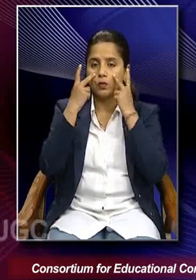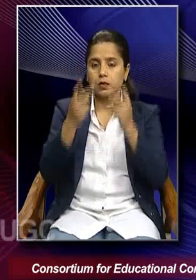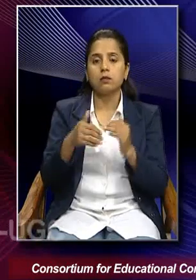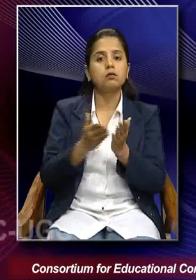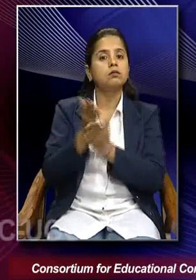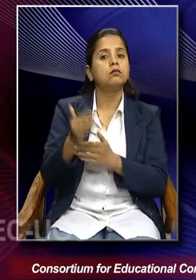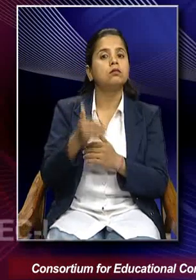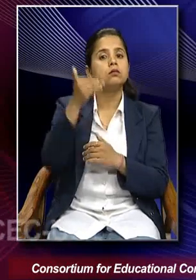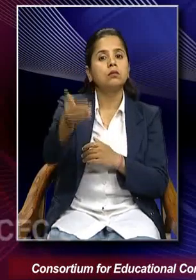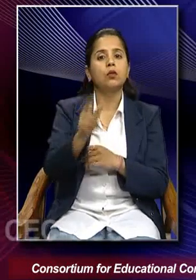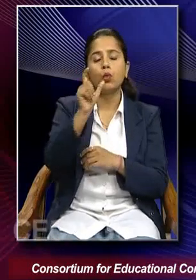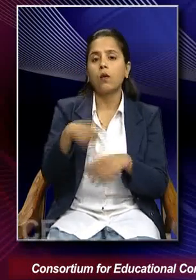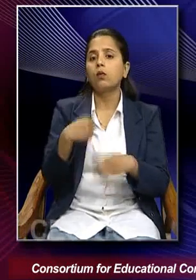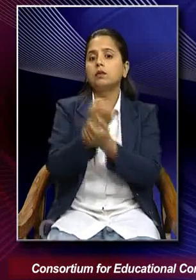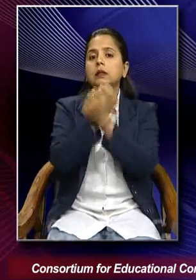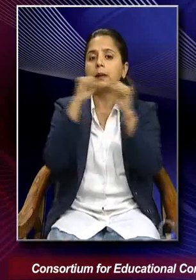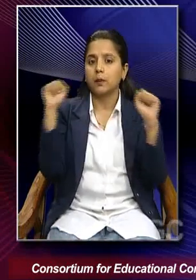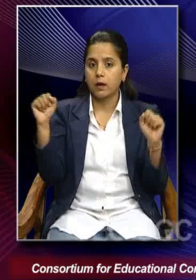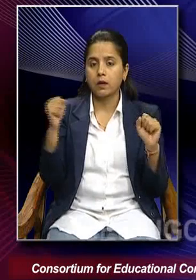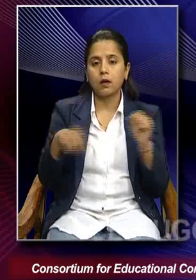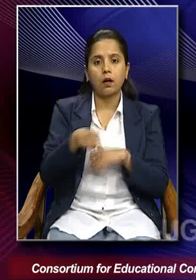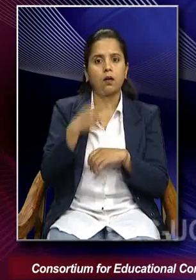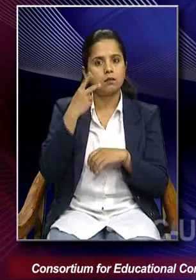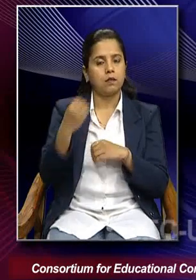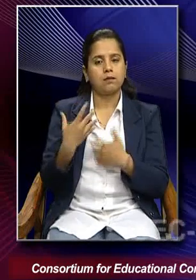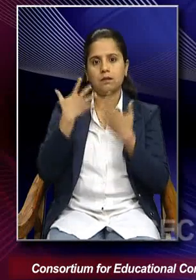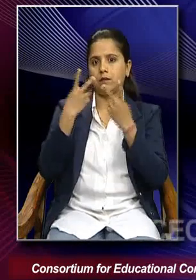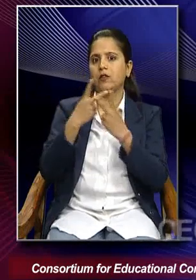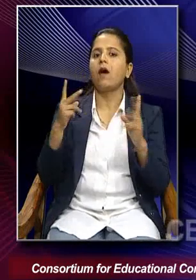path towards liberation and enlightenment.